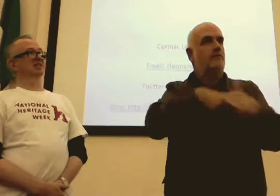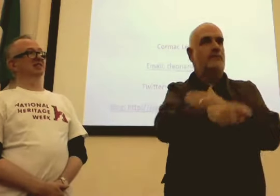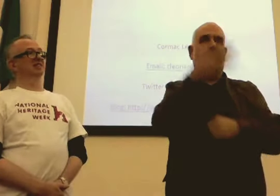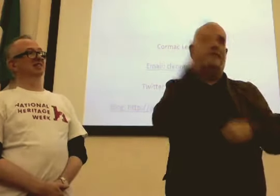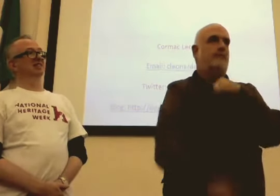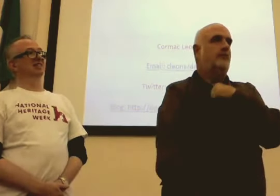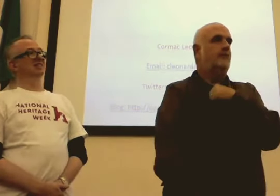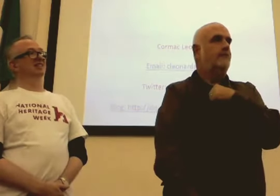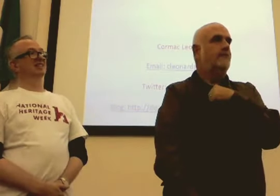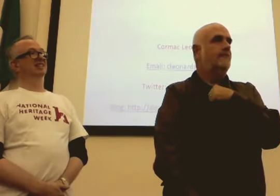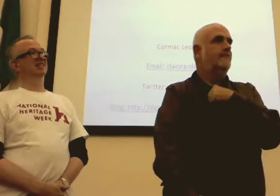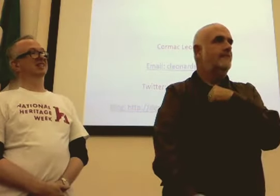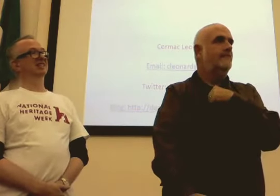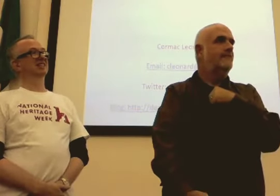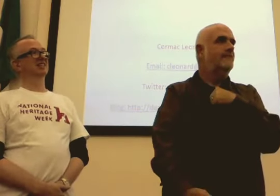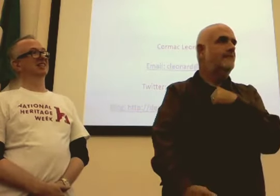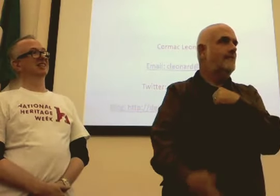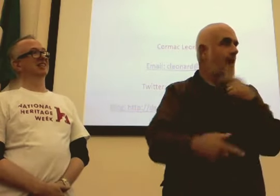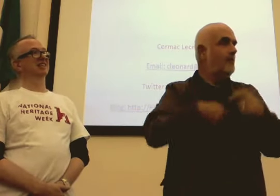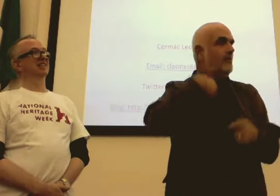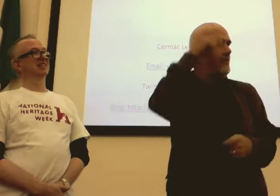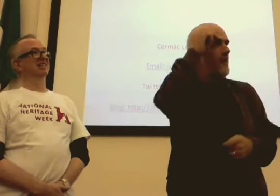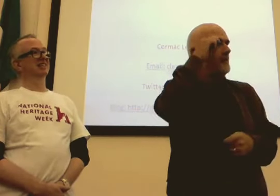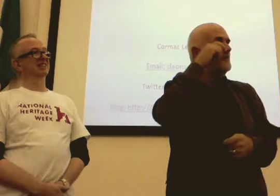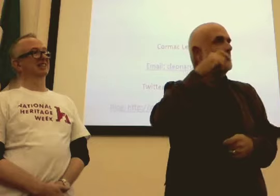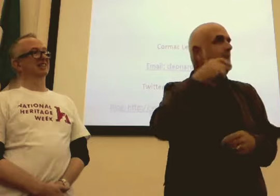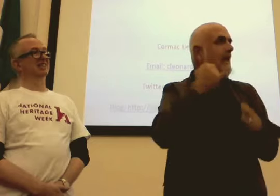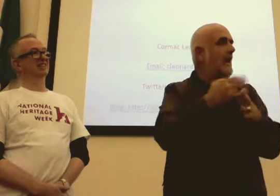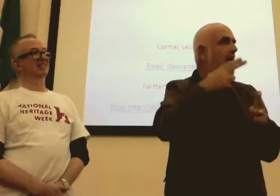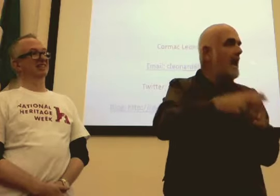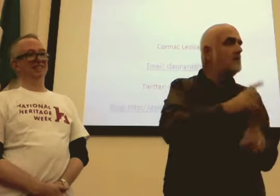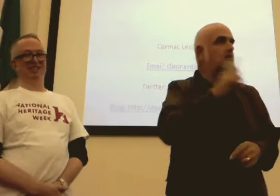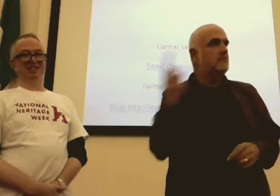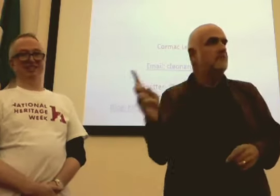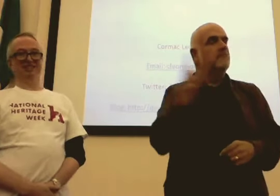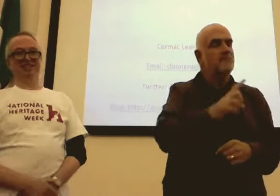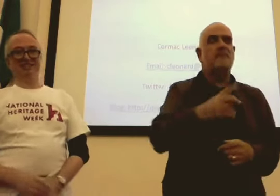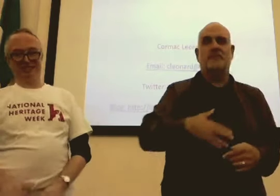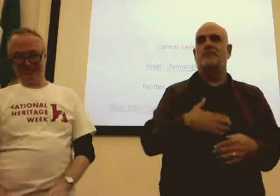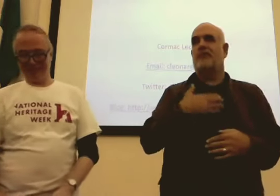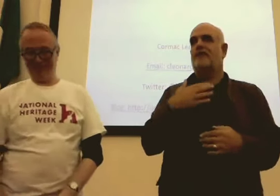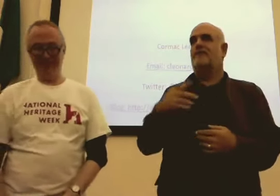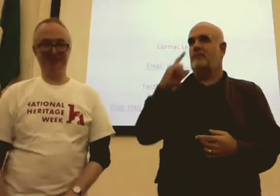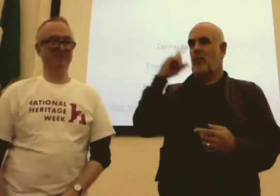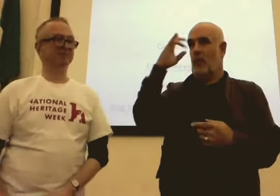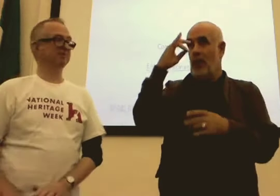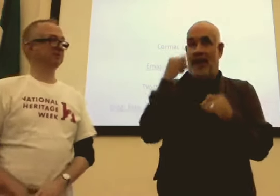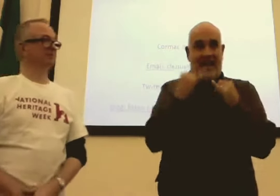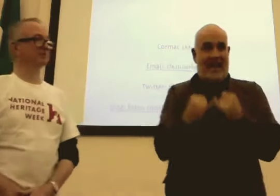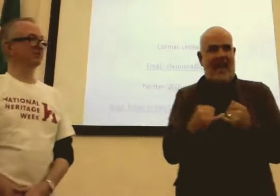always thought once you're in, you're in. So, like, I didn't realize people would come and go. So,